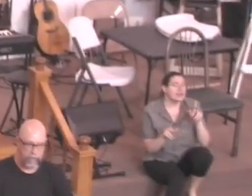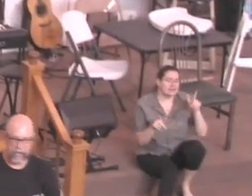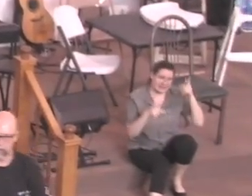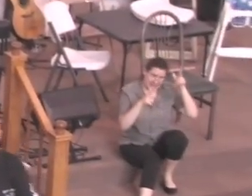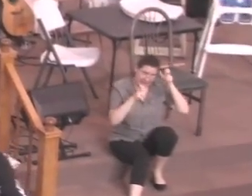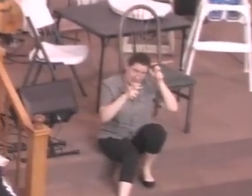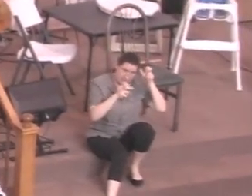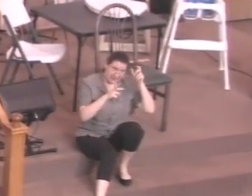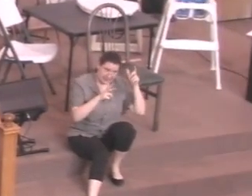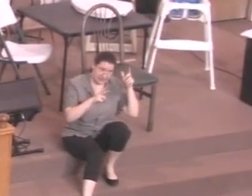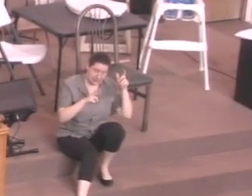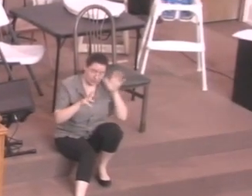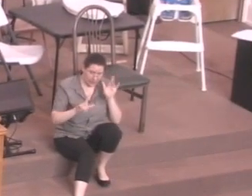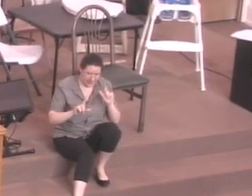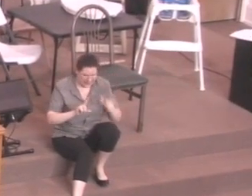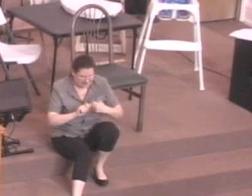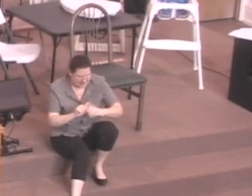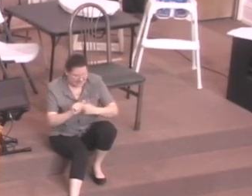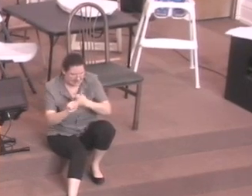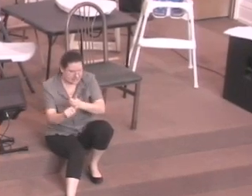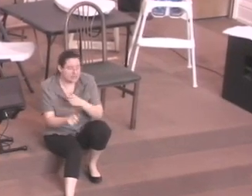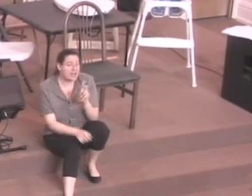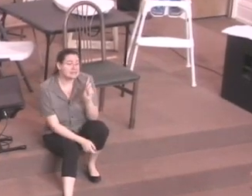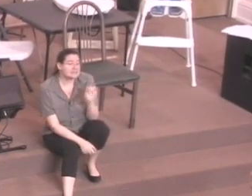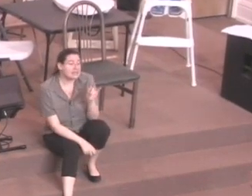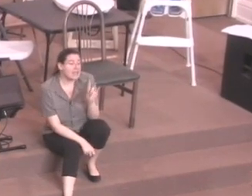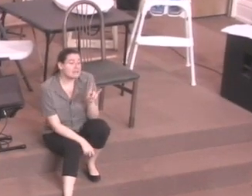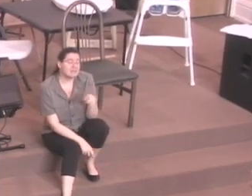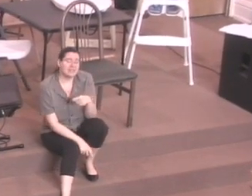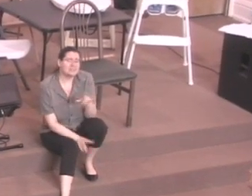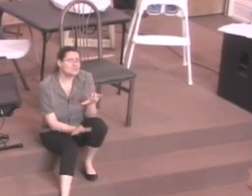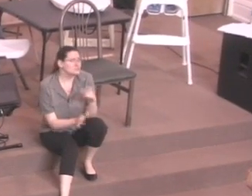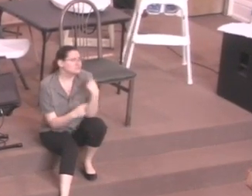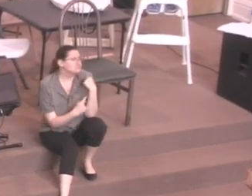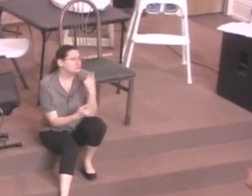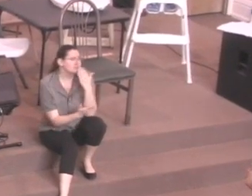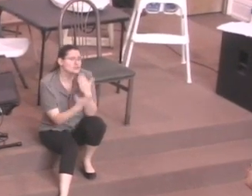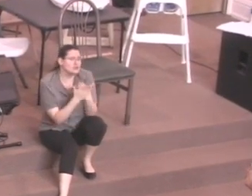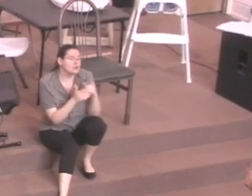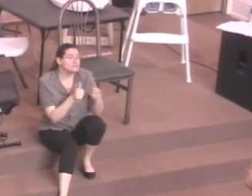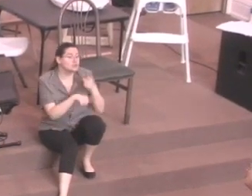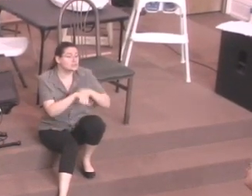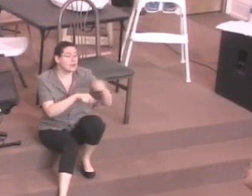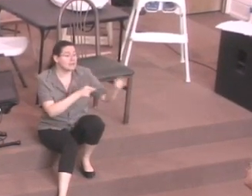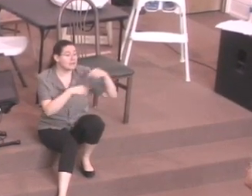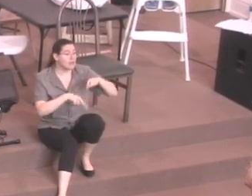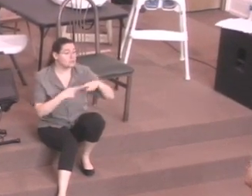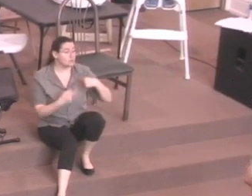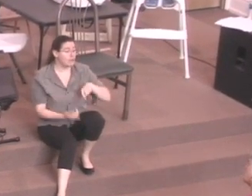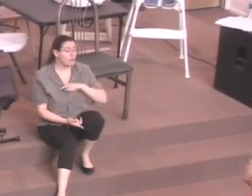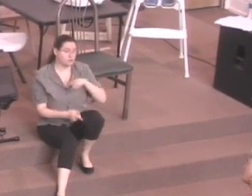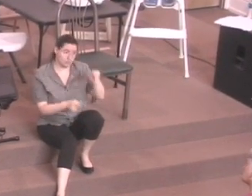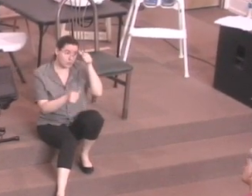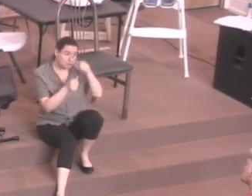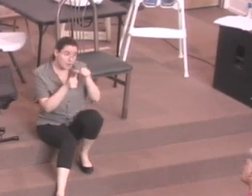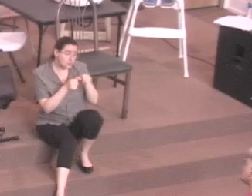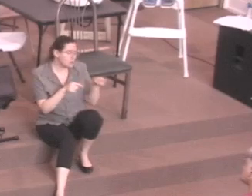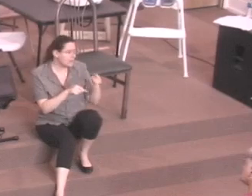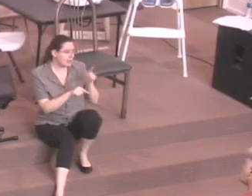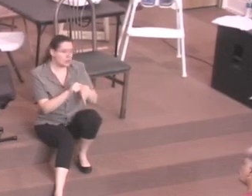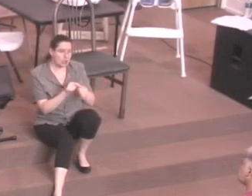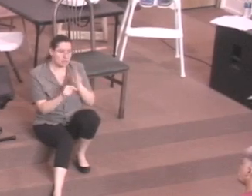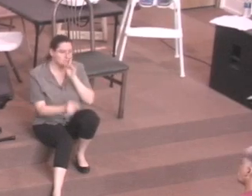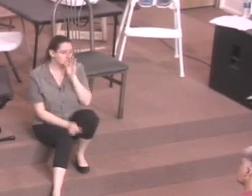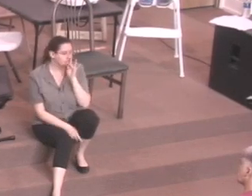after them smashed here. And David's been doing so good. When he first come to us, if you remember him, he could barely get a